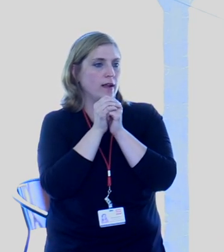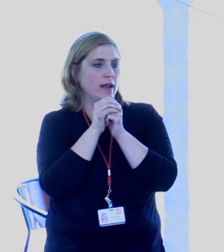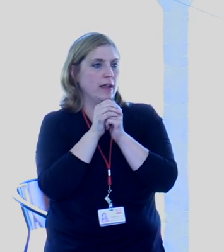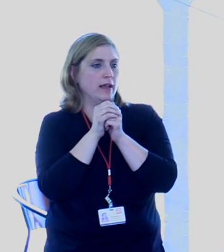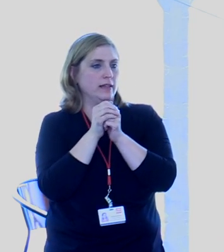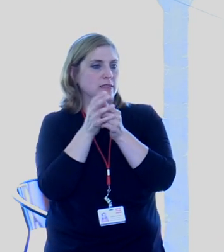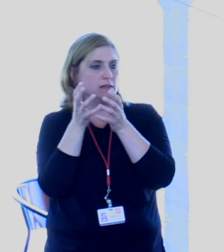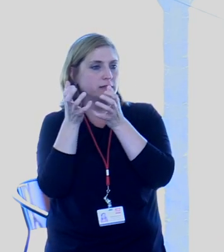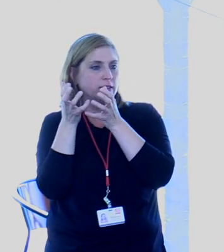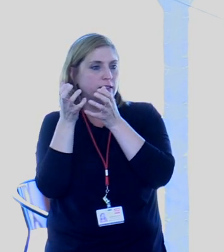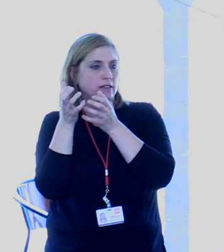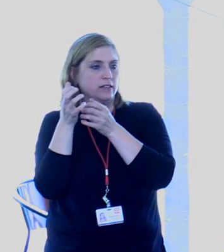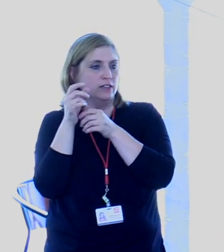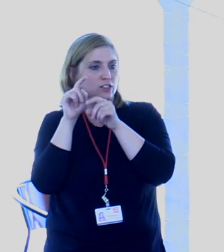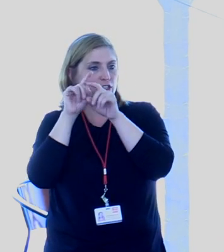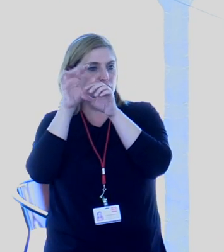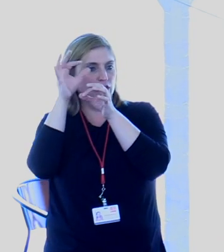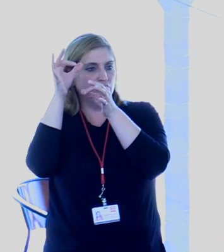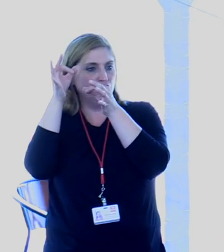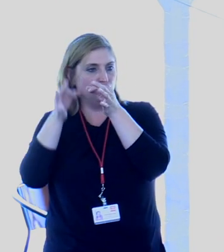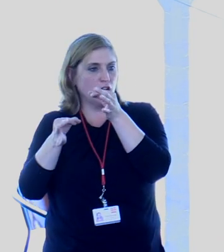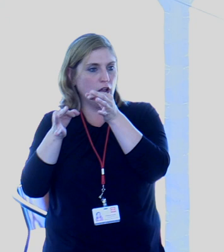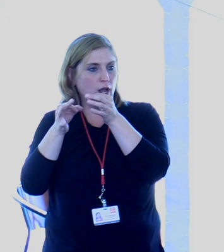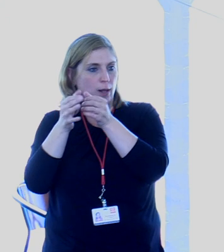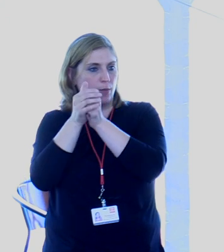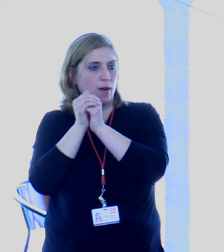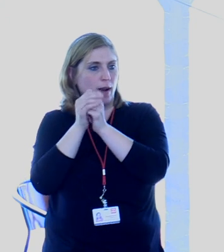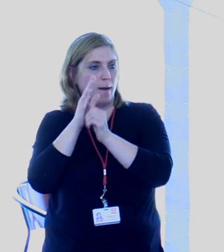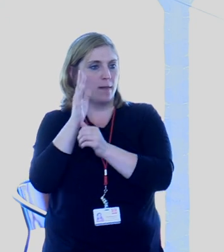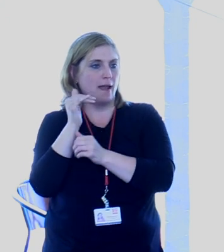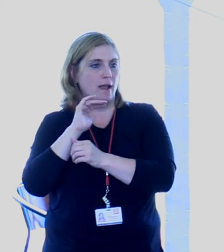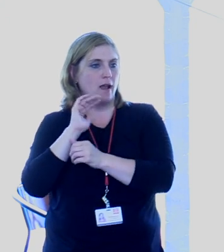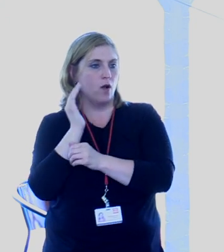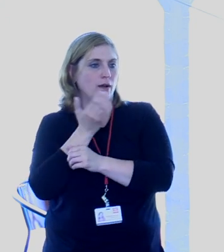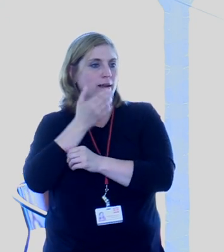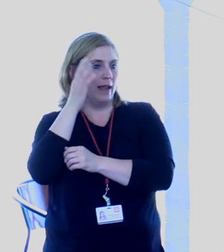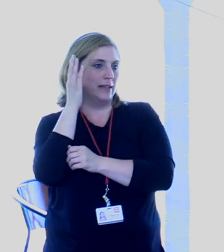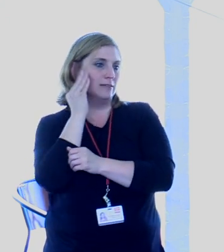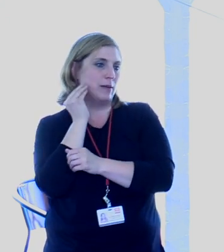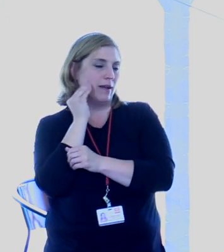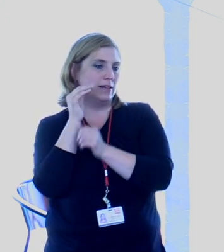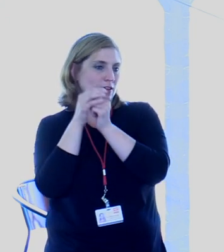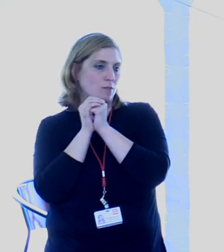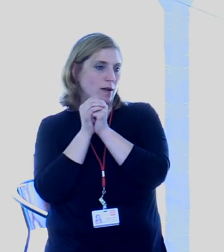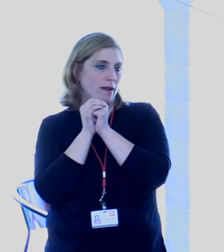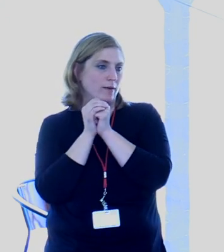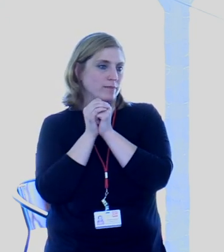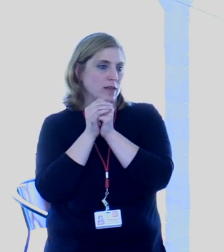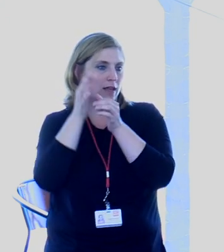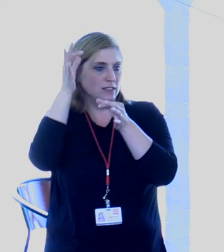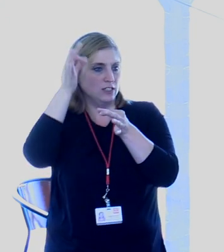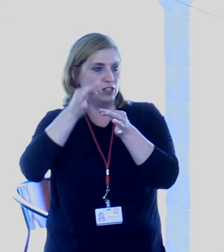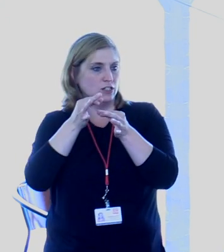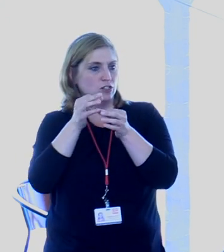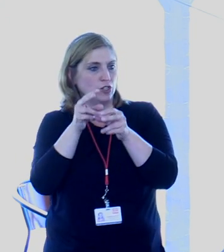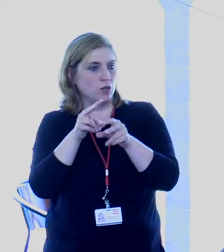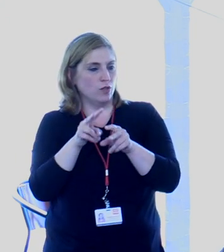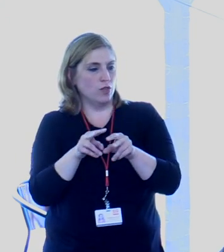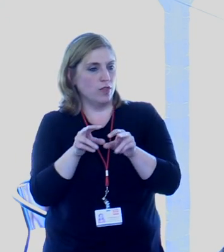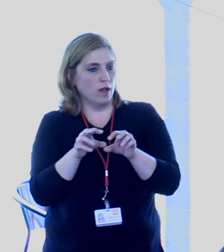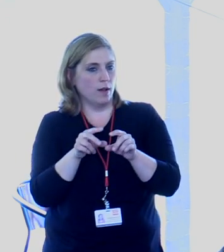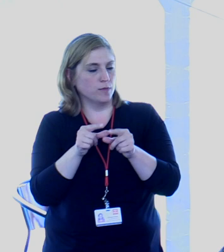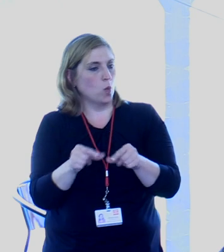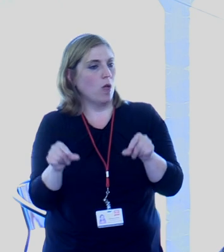temptation to judge our prayer by our experience of prayer. okay, and to judge the quality of my